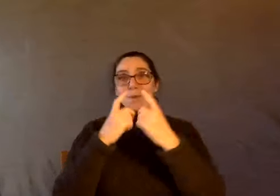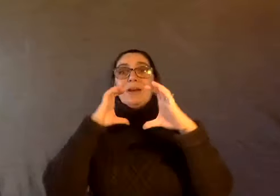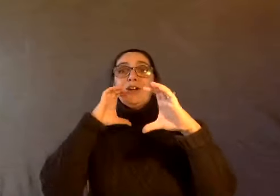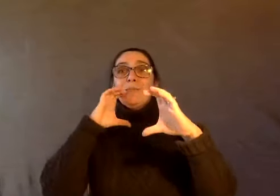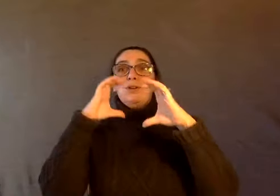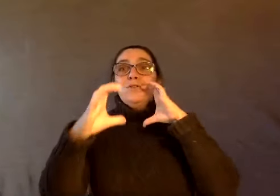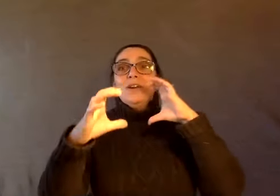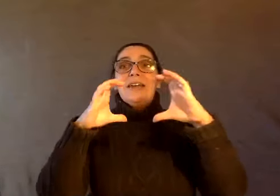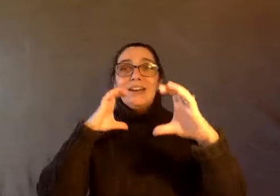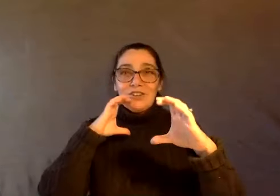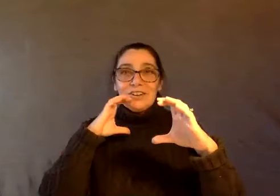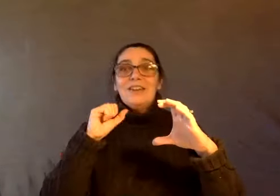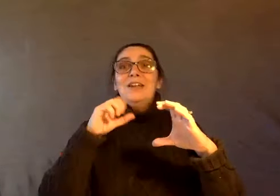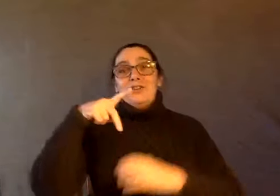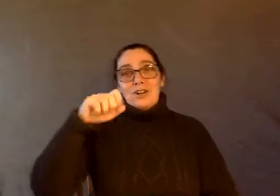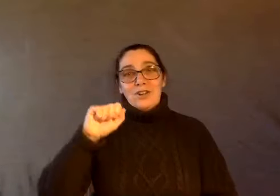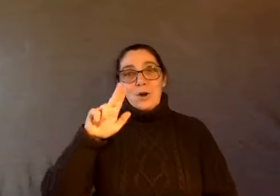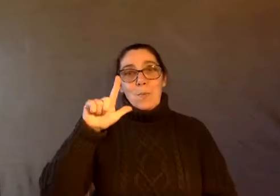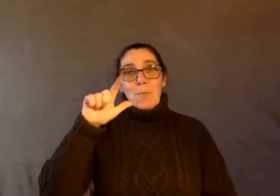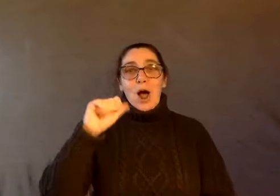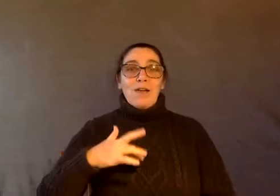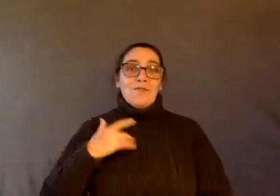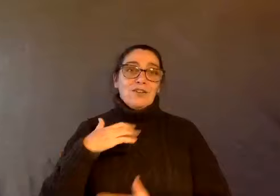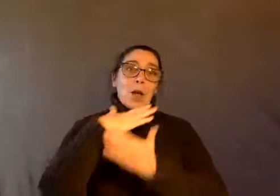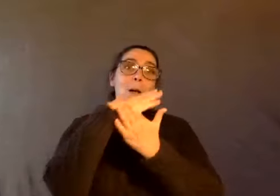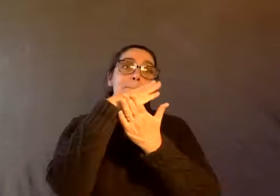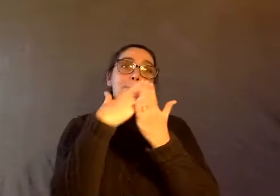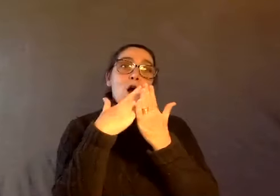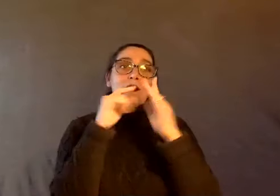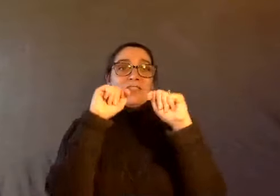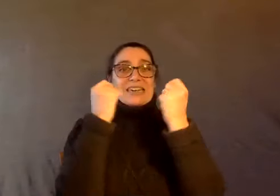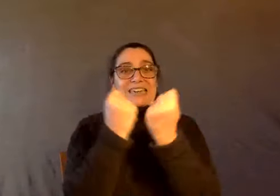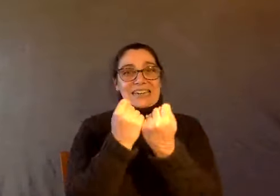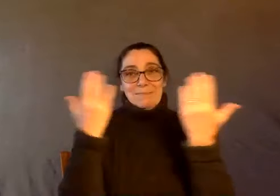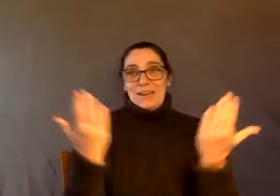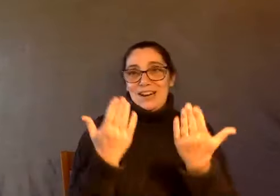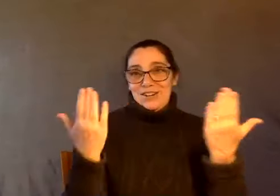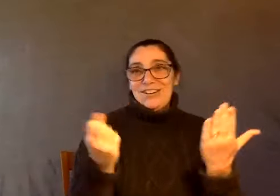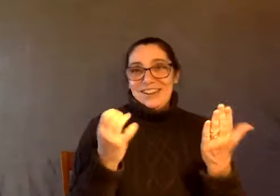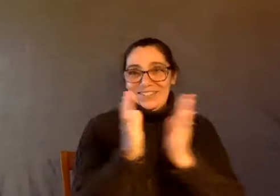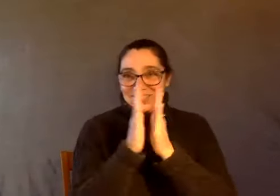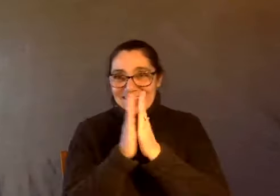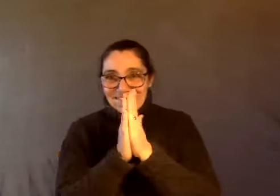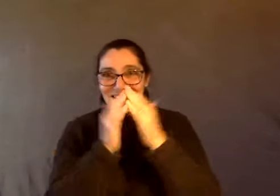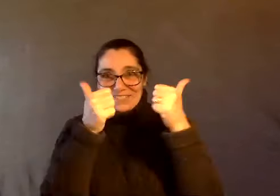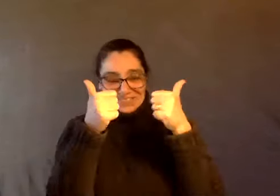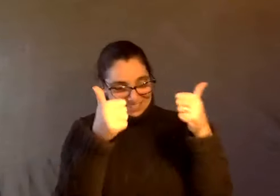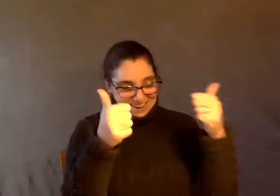department, communications, just so Paula feels part of the team here. So there we go. There